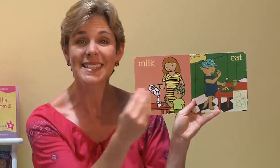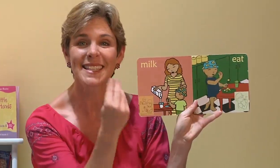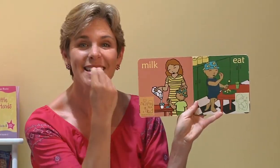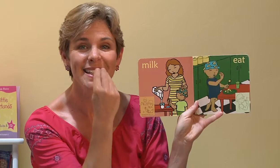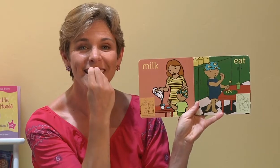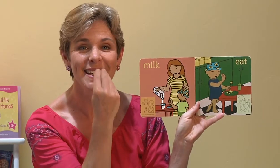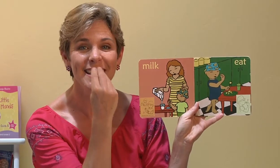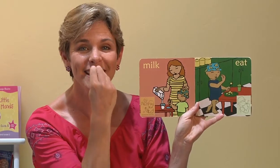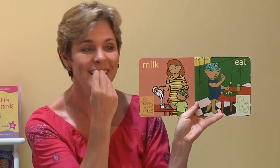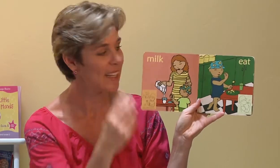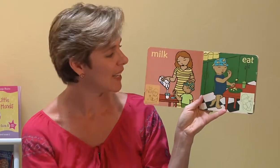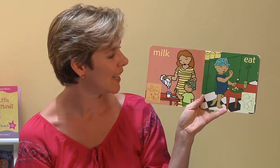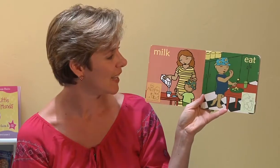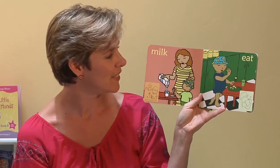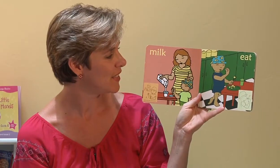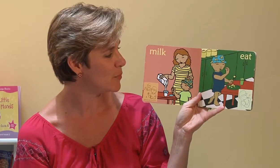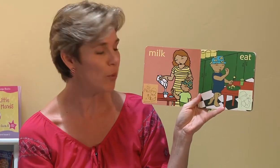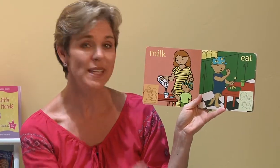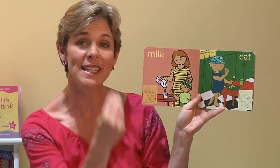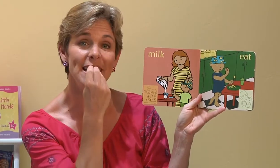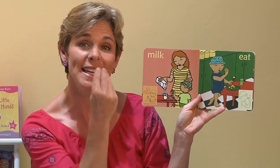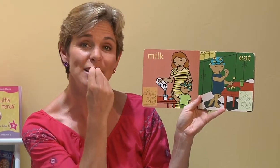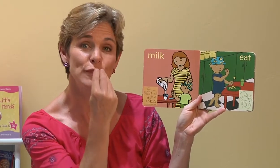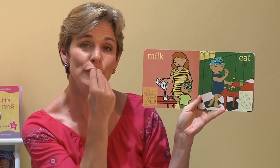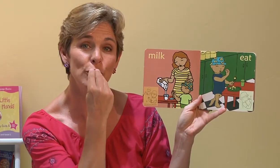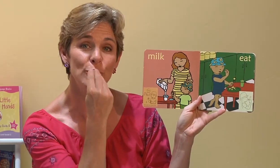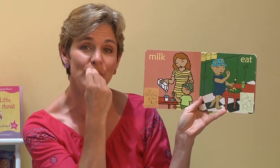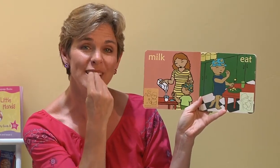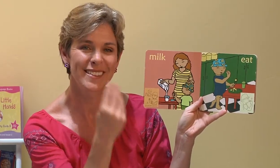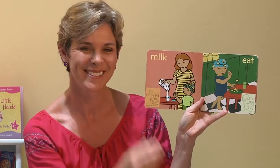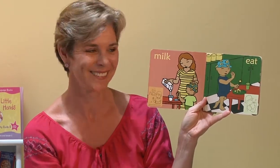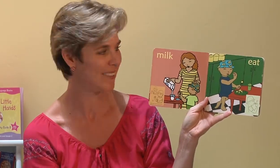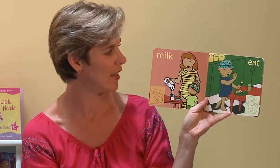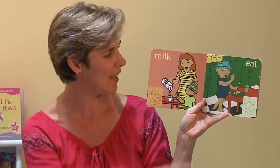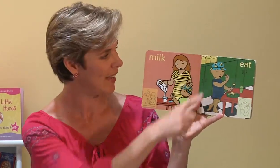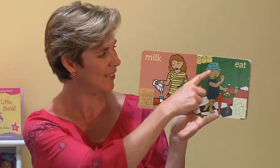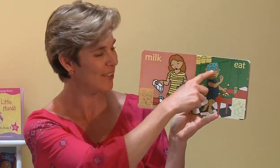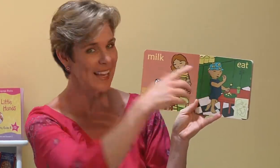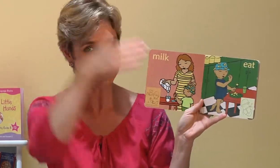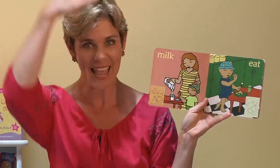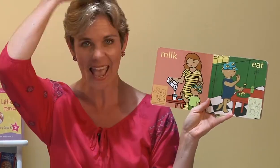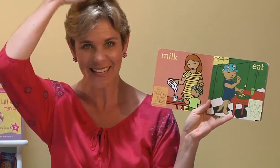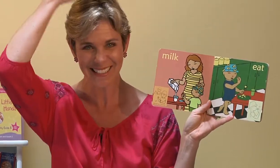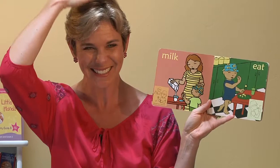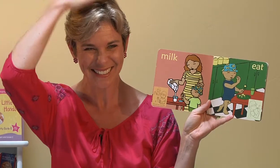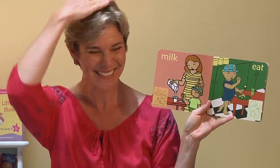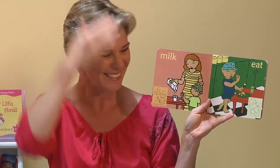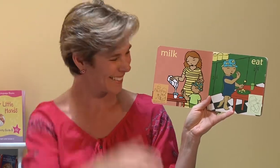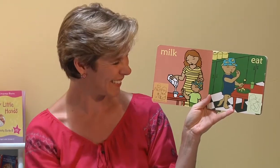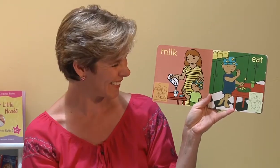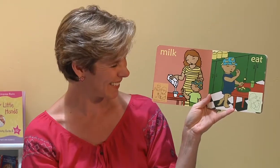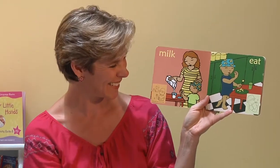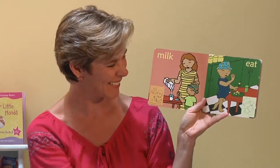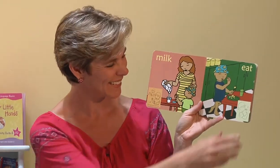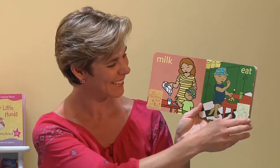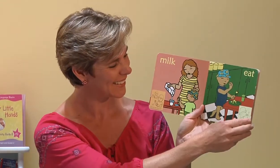Eat. This boy is eating his food. Look, he has a hat.